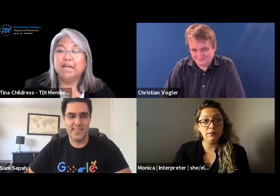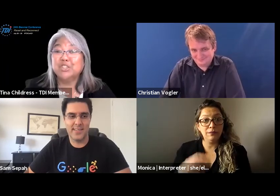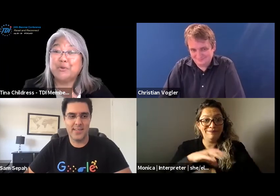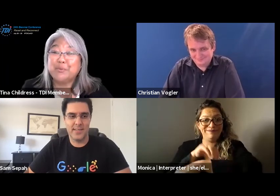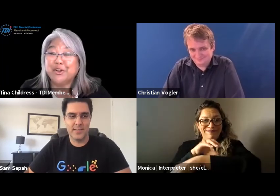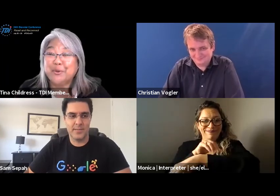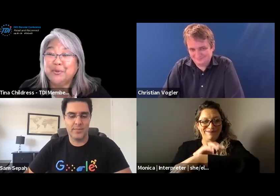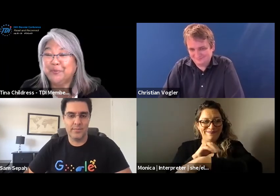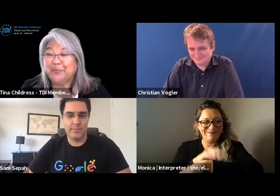Back to Roberta.